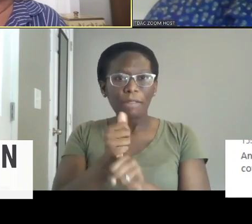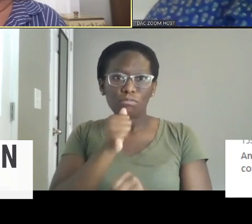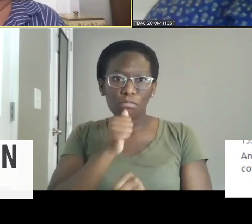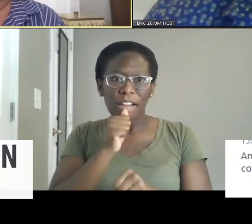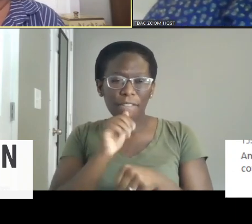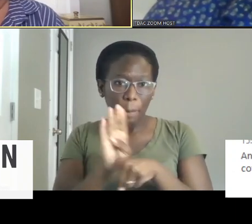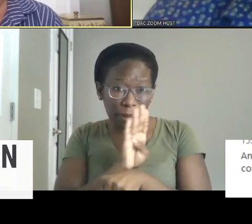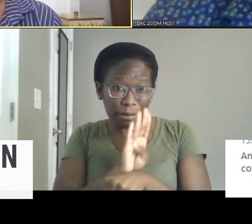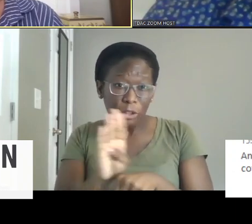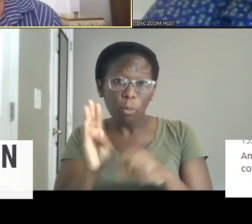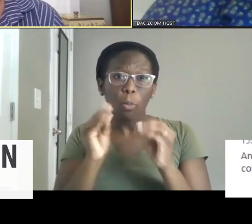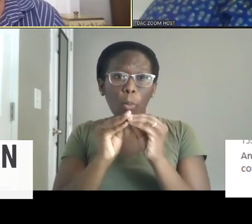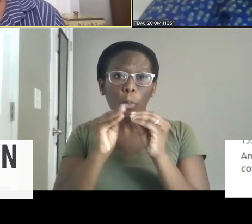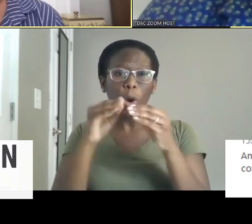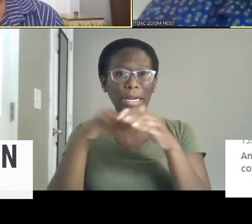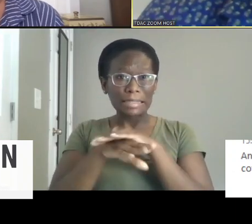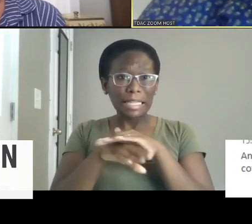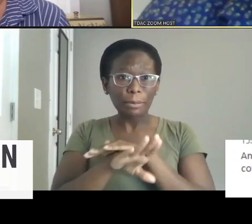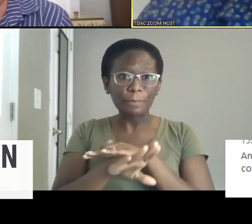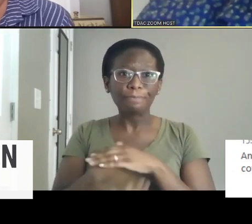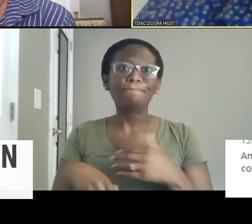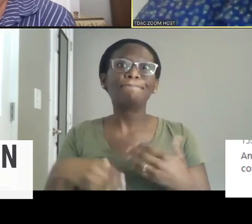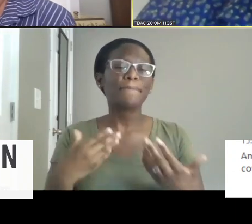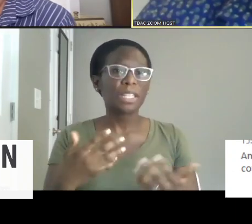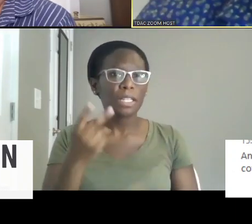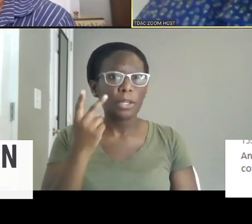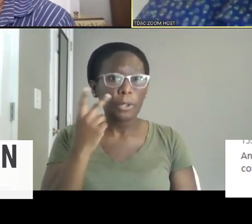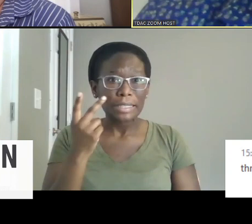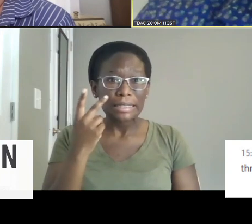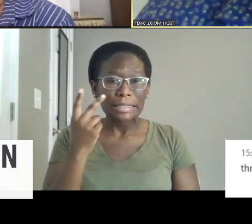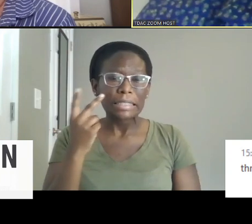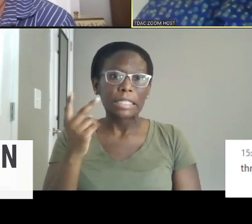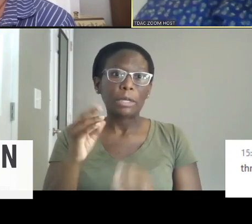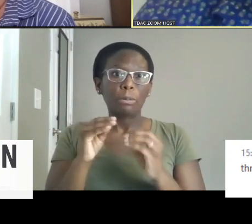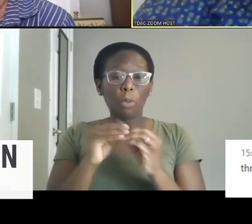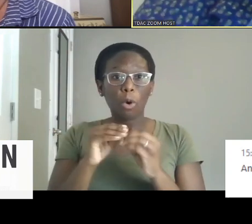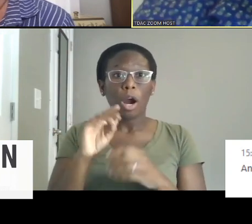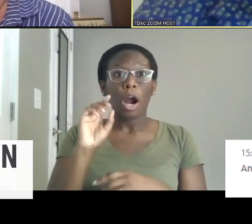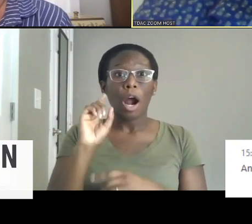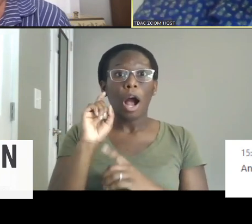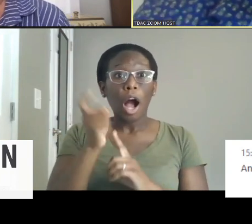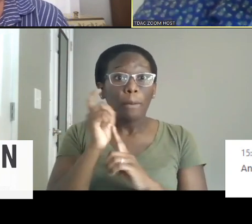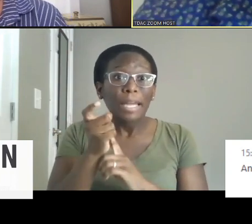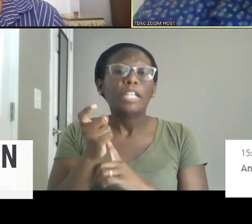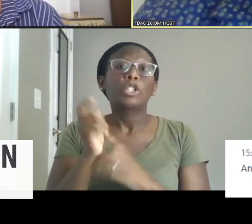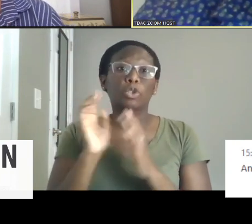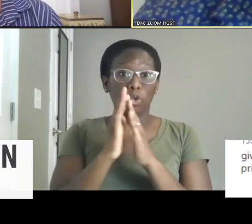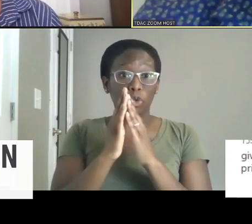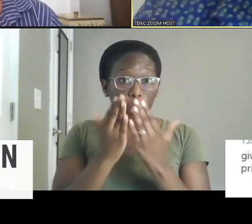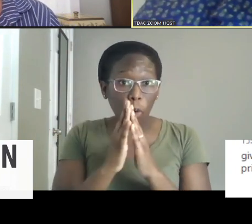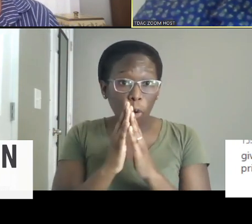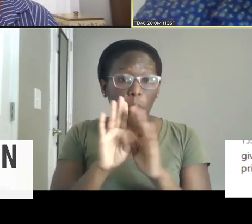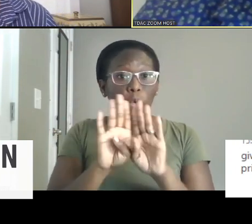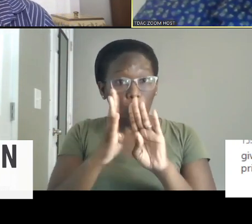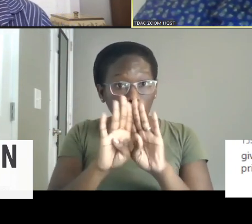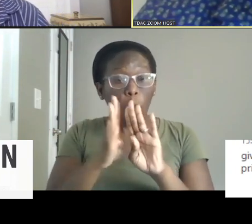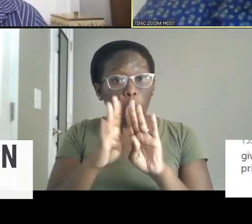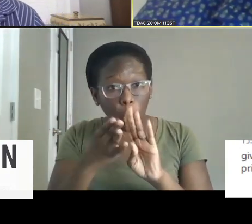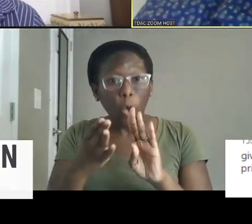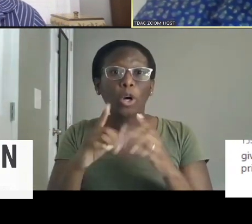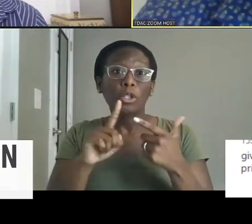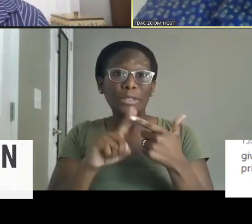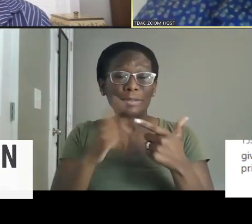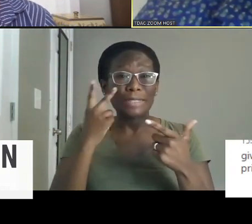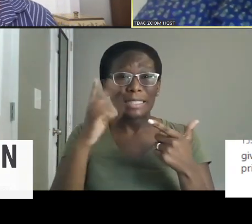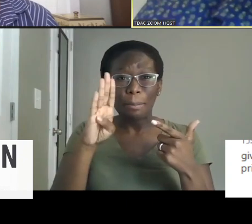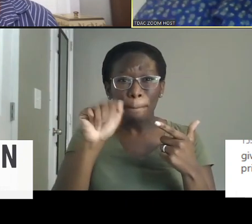businesses more accessible. While we see more automatic doors, braille on elevators, and even some cases of elevators